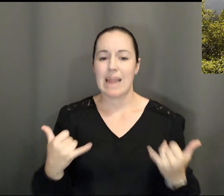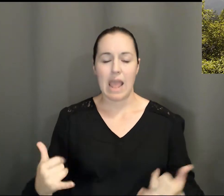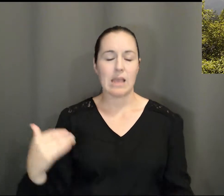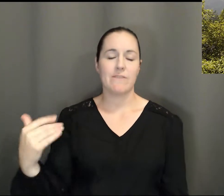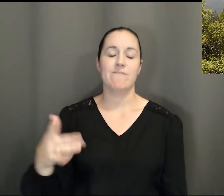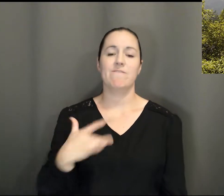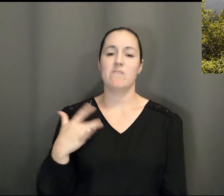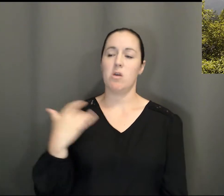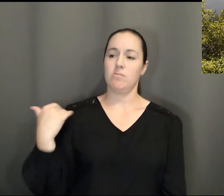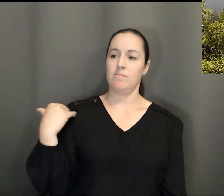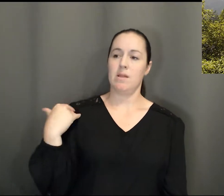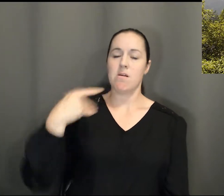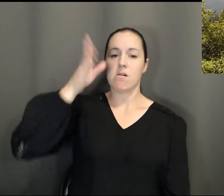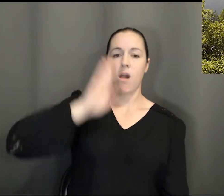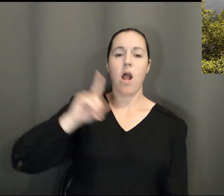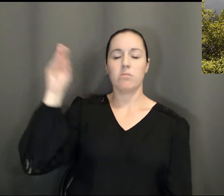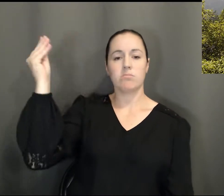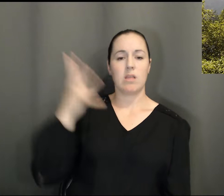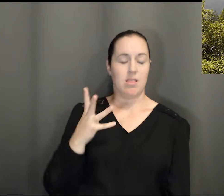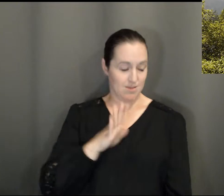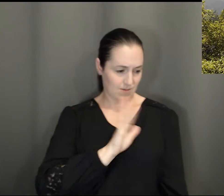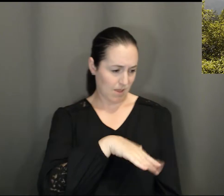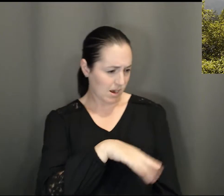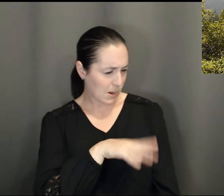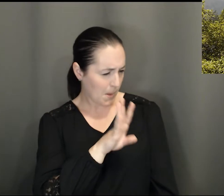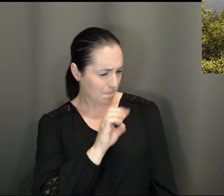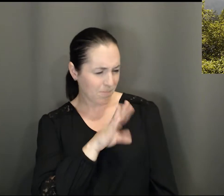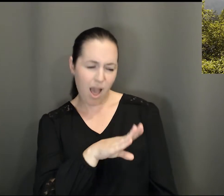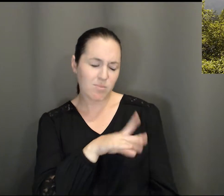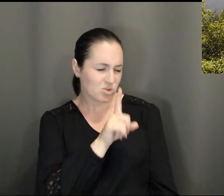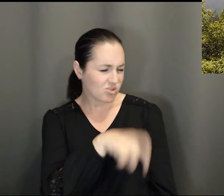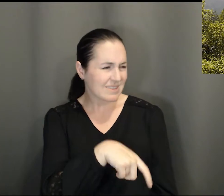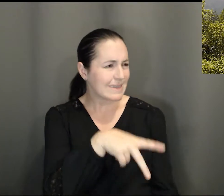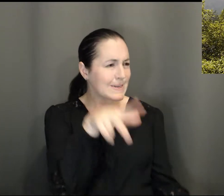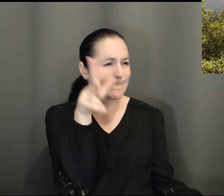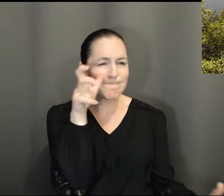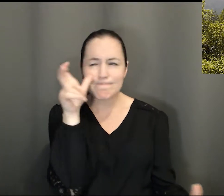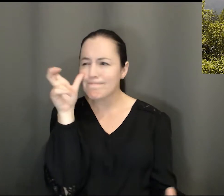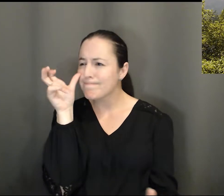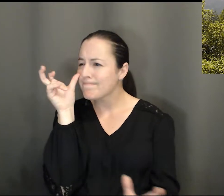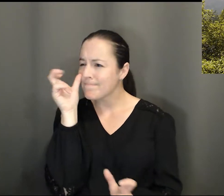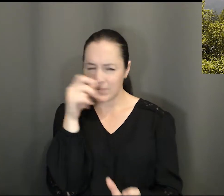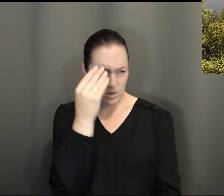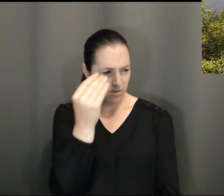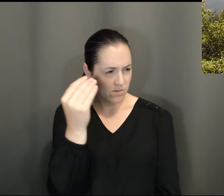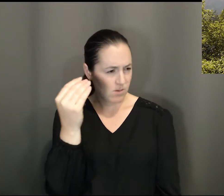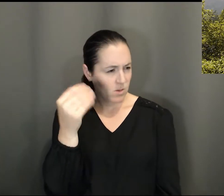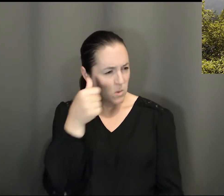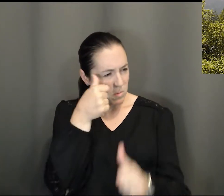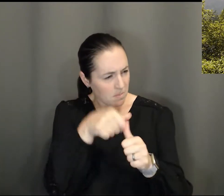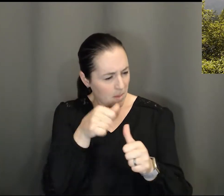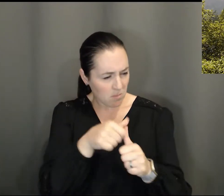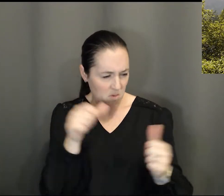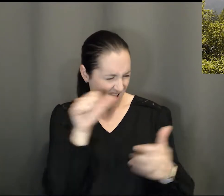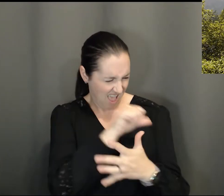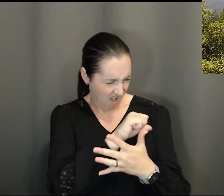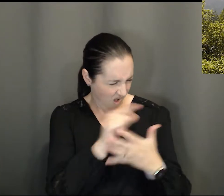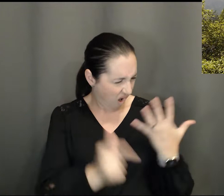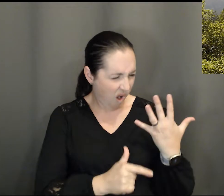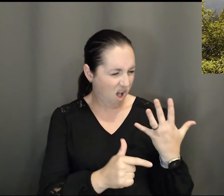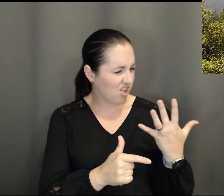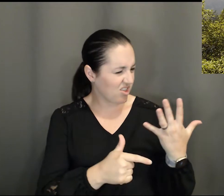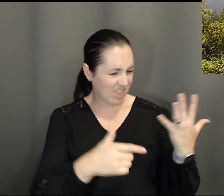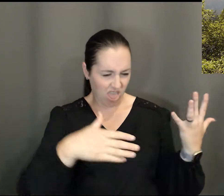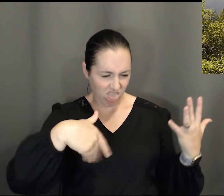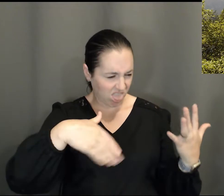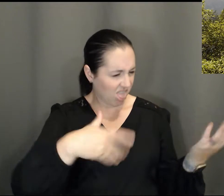All the things in your life that aren't even yet in existence, I have the power to bring that beauty into existence. I have the power